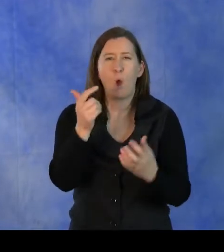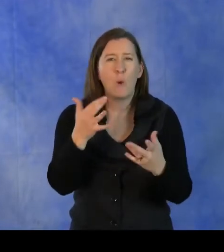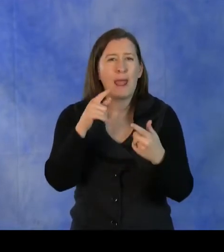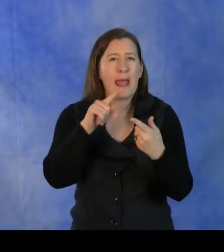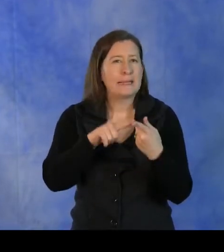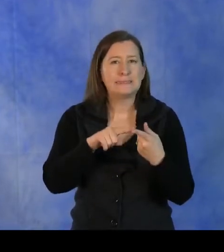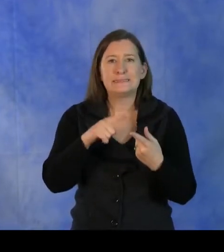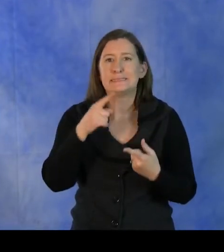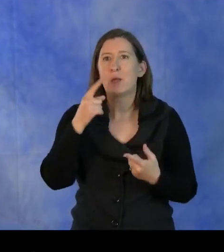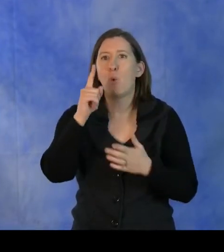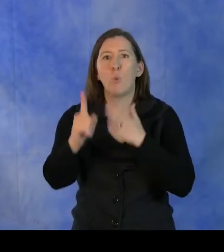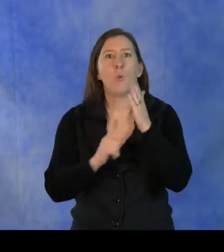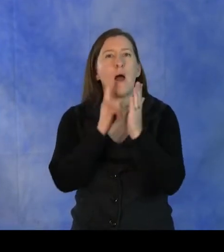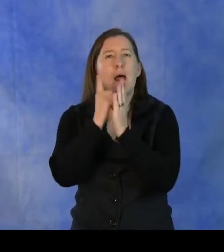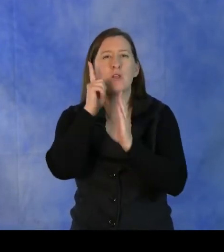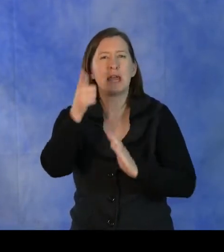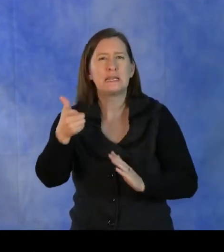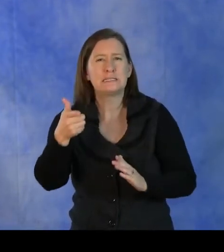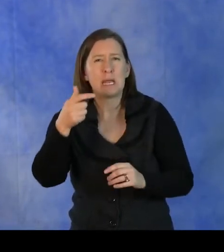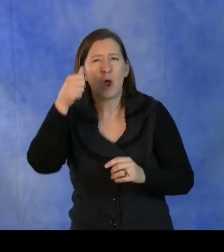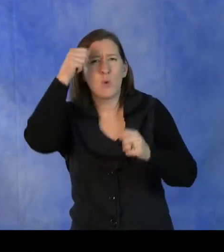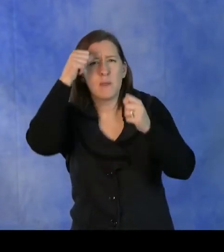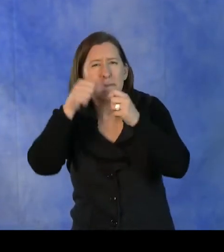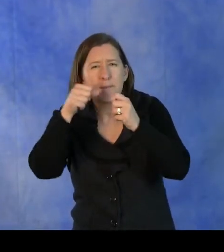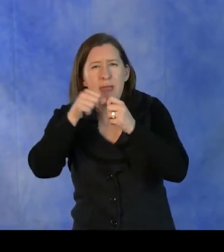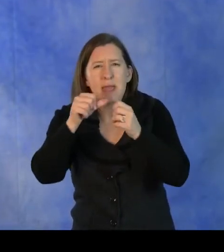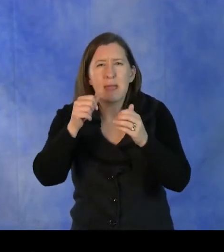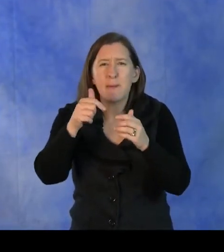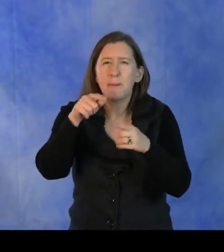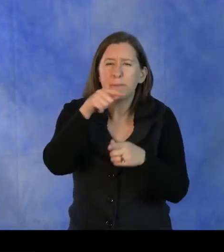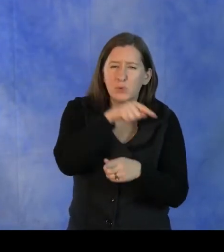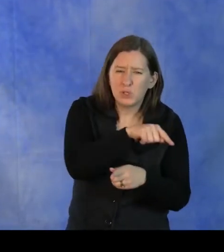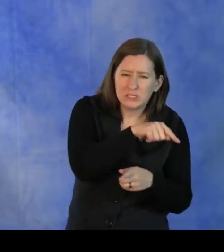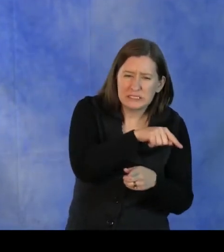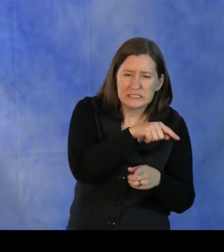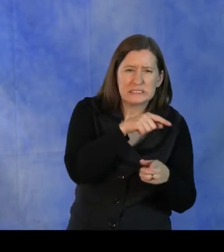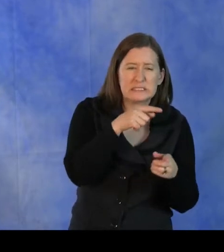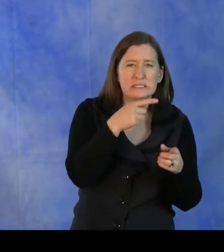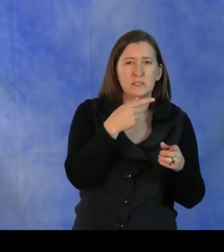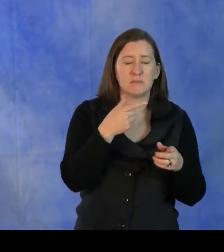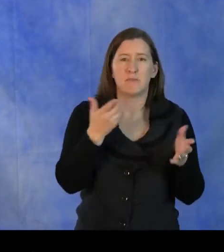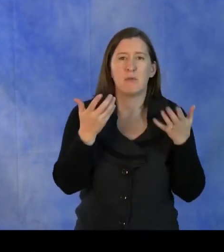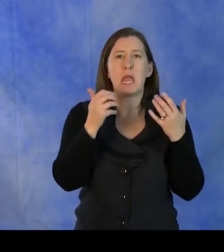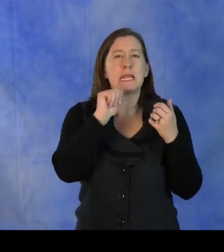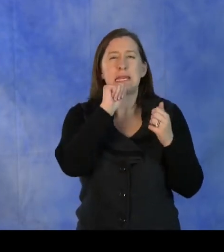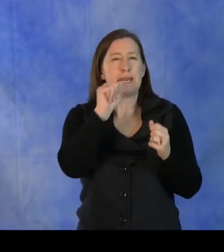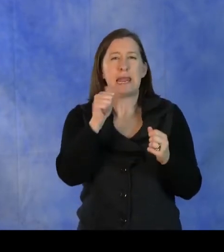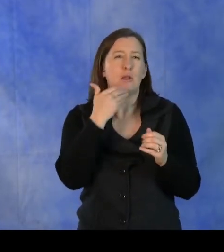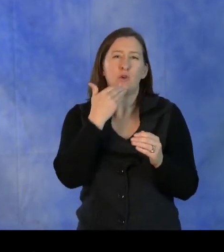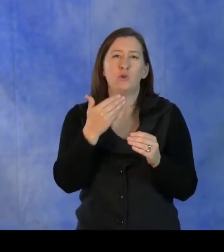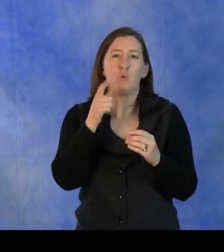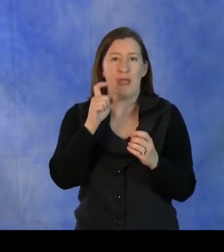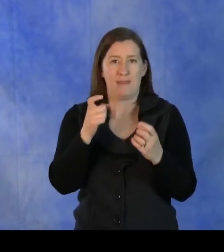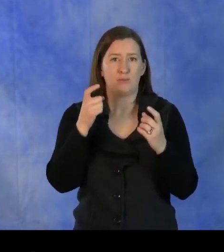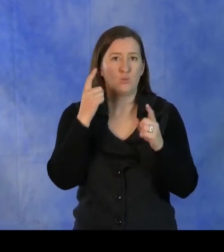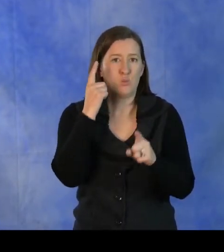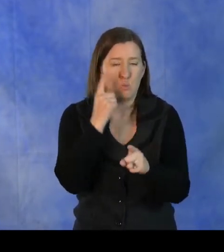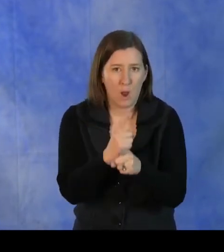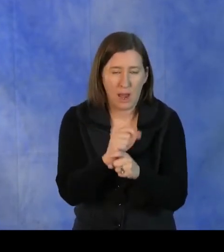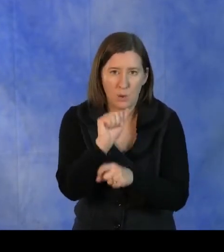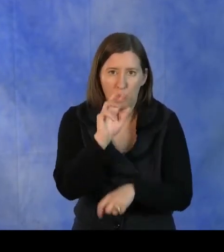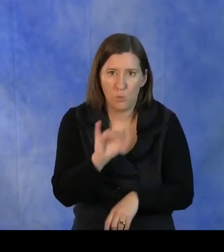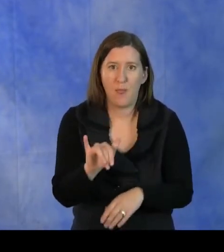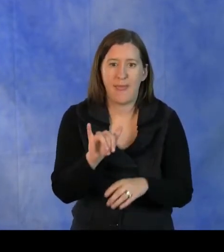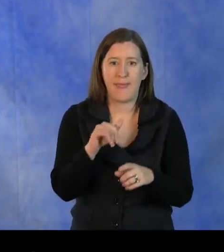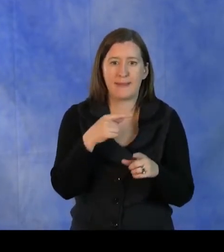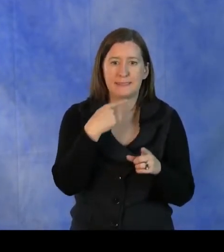Try to give them immediate feedback and not wait until an hour later, because then they won't be able to remember what happened.